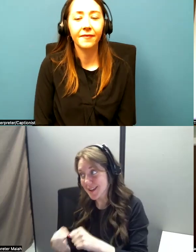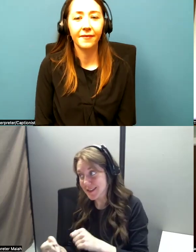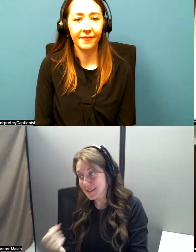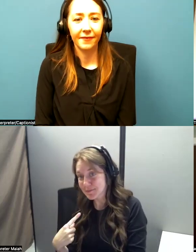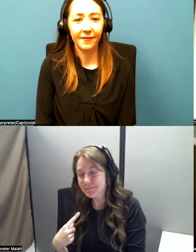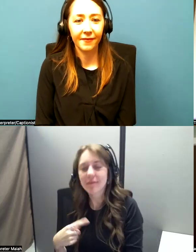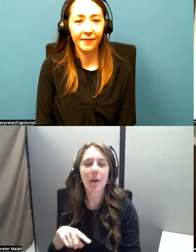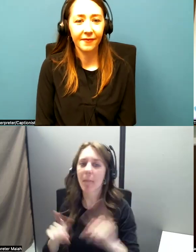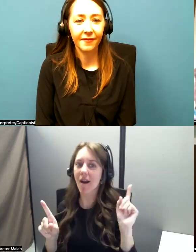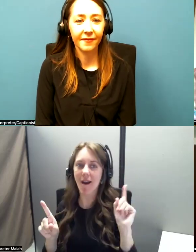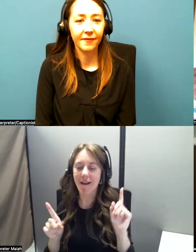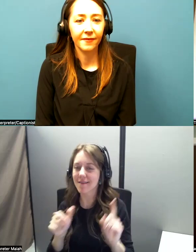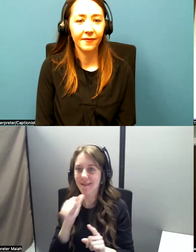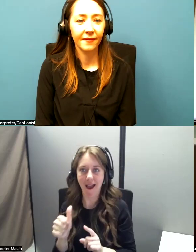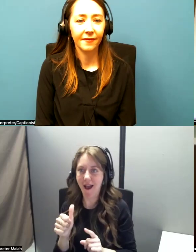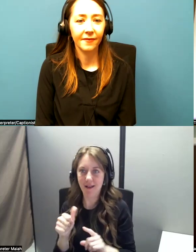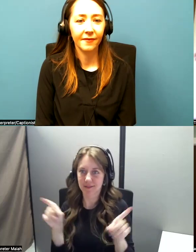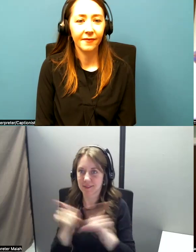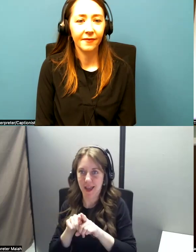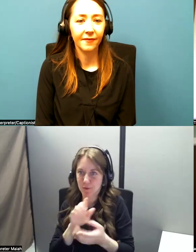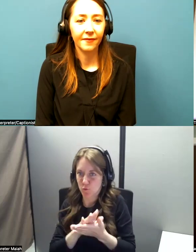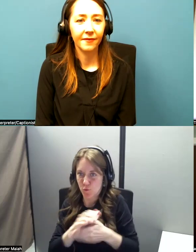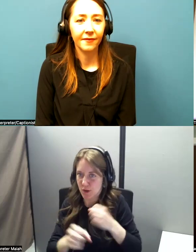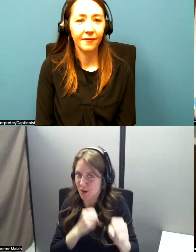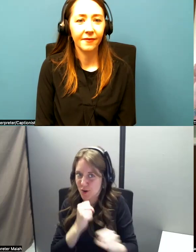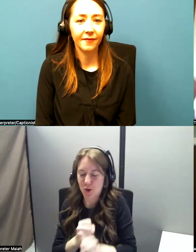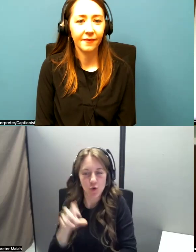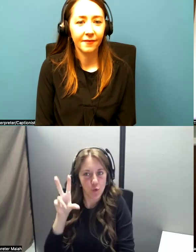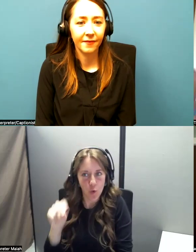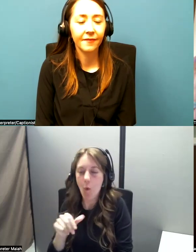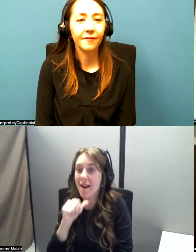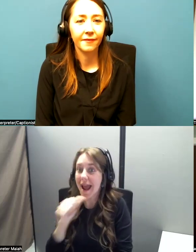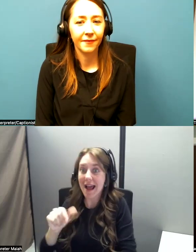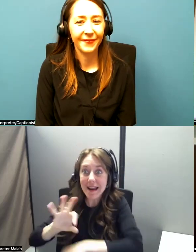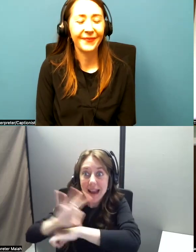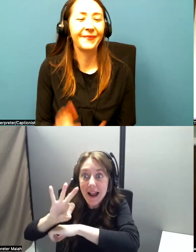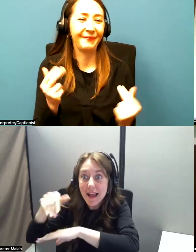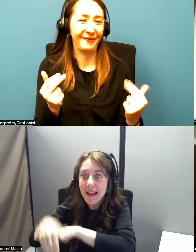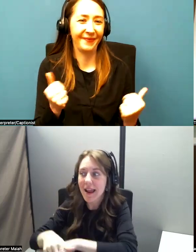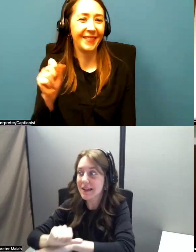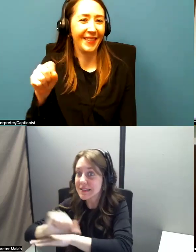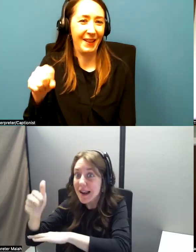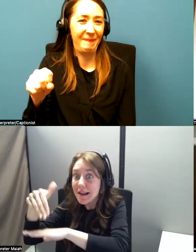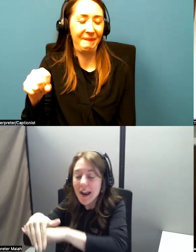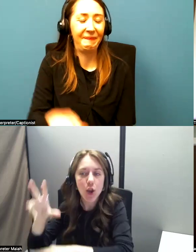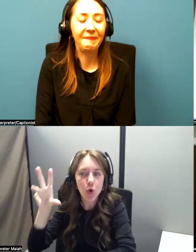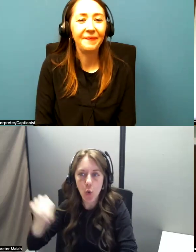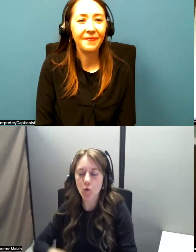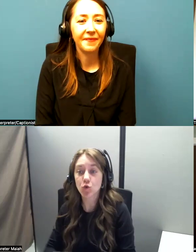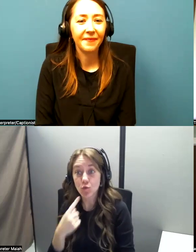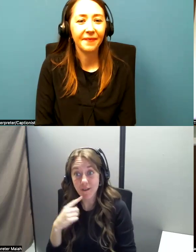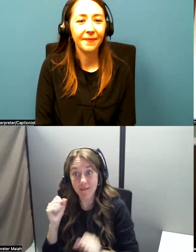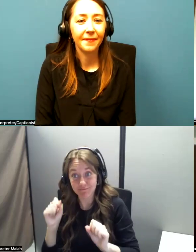what you did through the school year, like 9 o'clock at night or 10 o'clock at night, Yeah. just to say hi because I'm